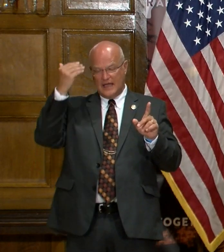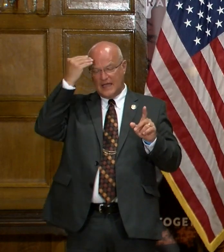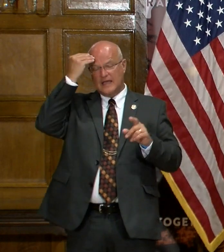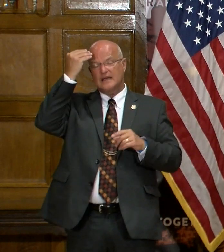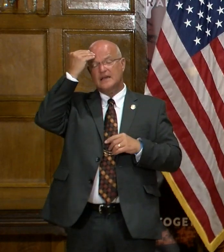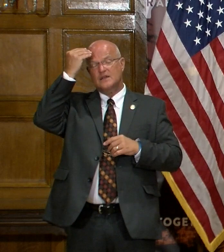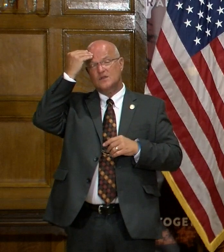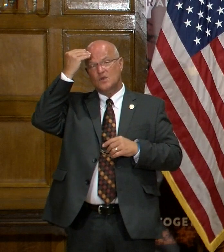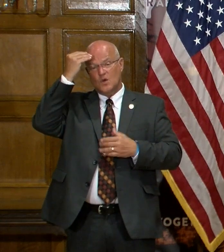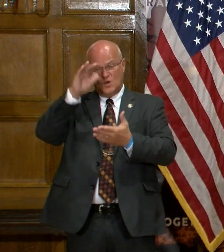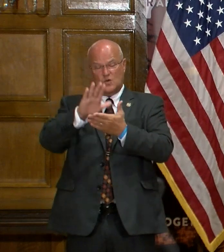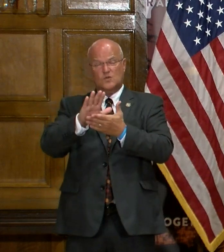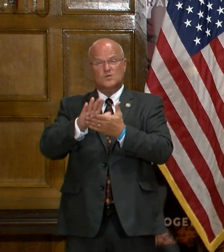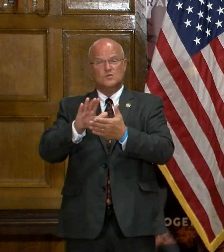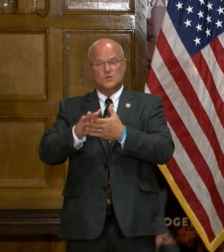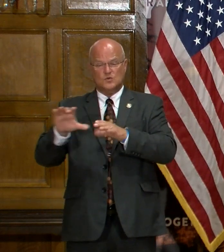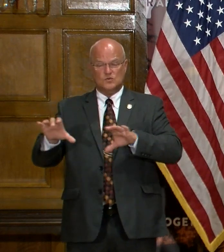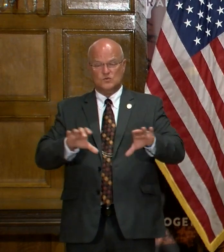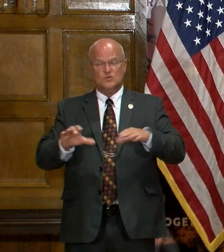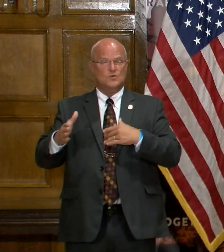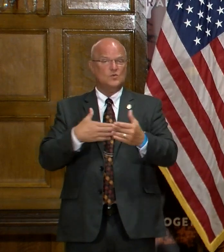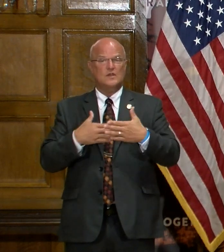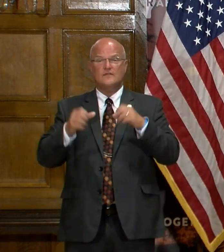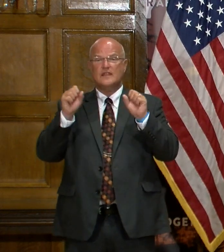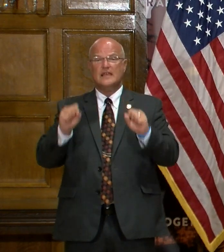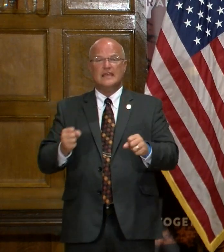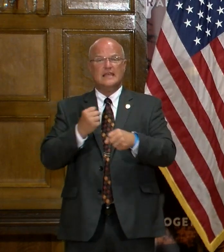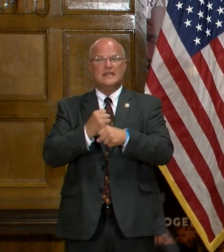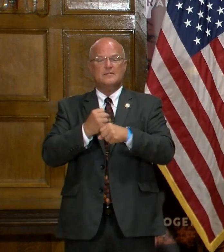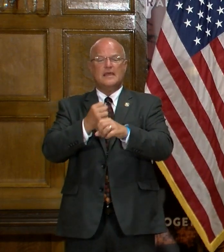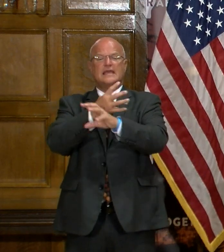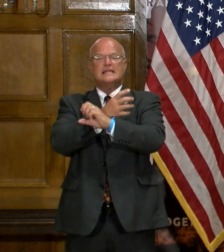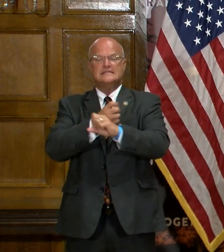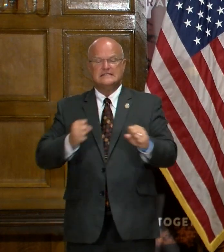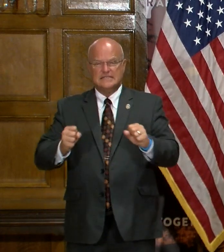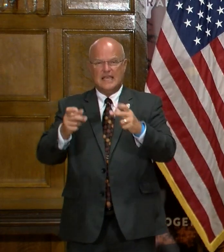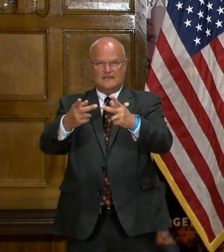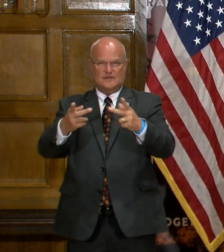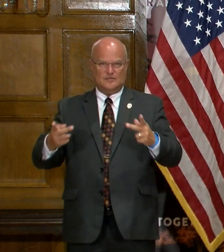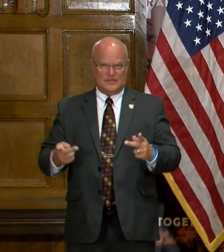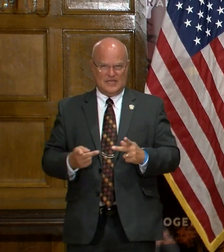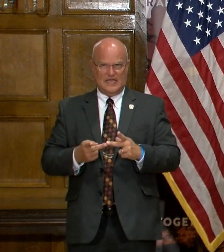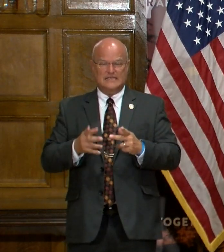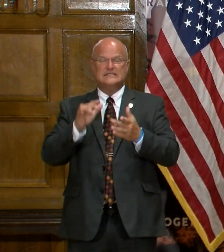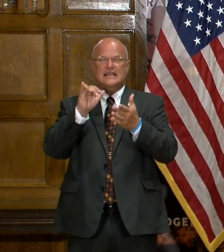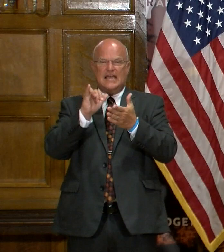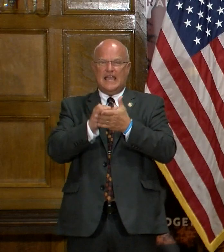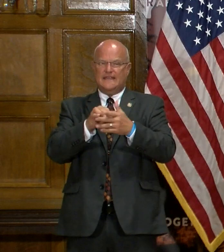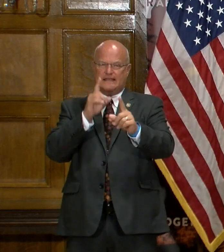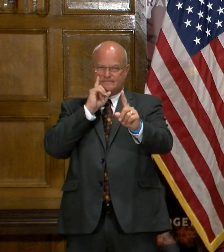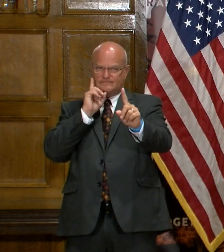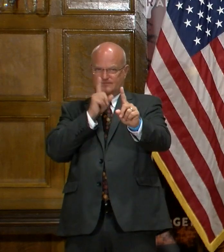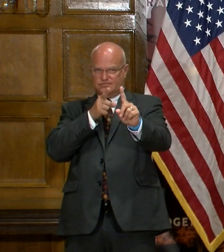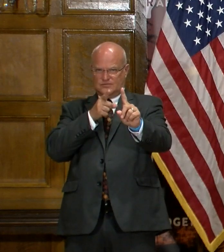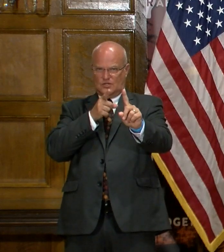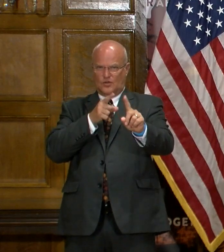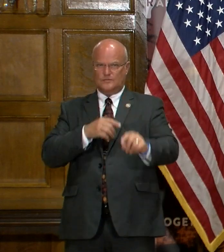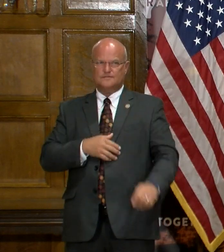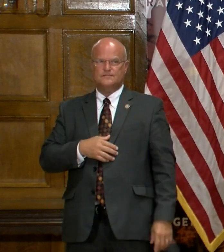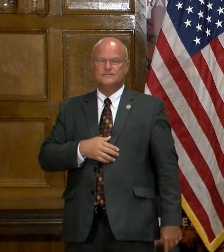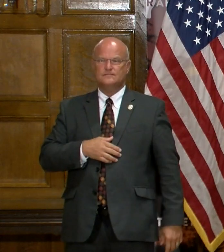that the schools are doing everything they can to make it a safe environment, and that's the direction we need to continue to go.